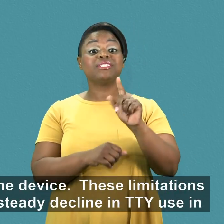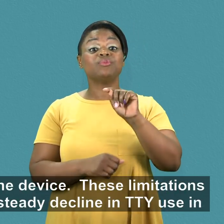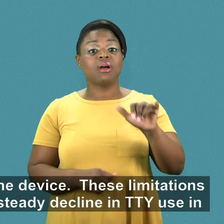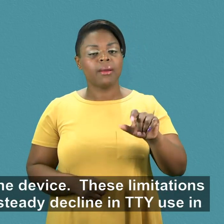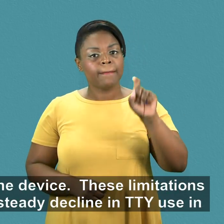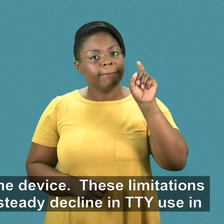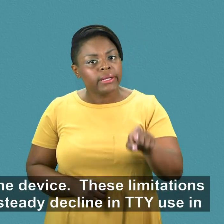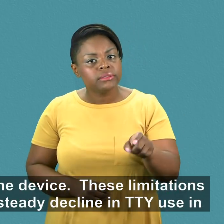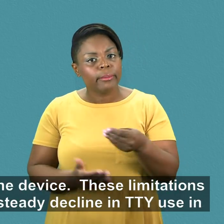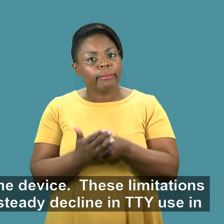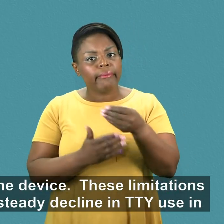stand-alone device.